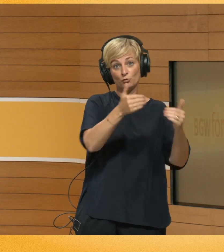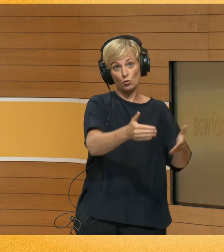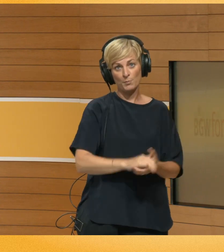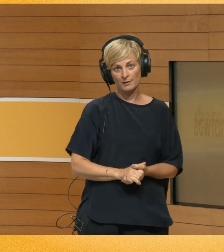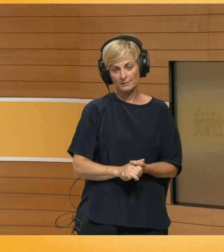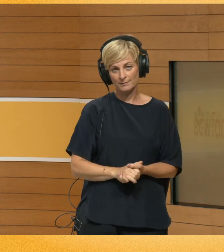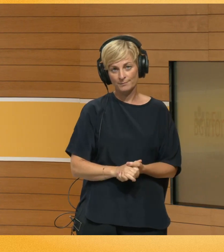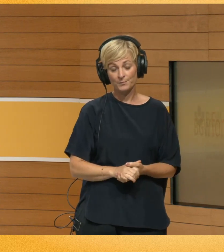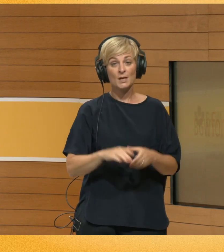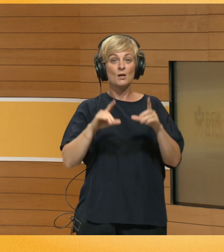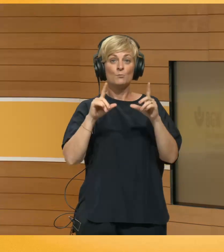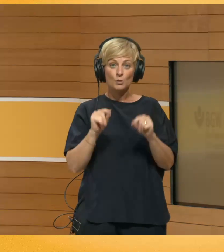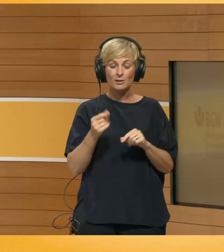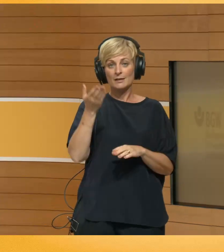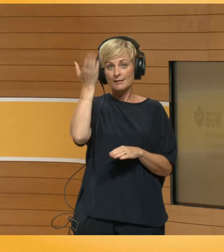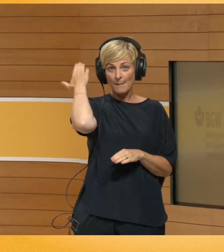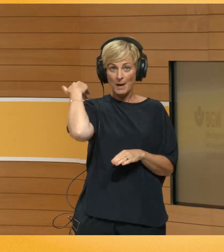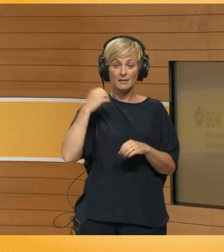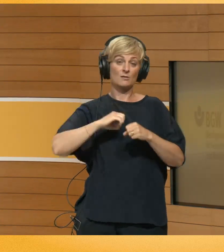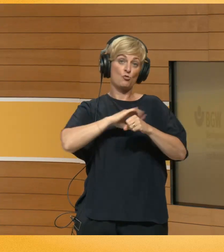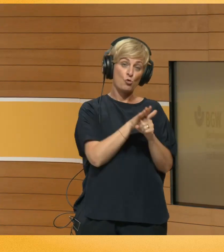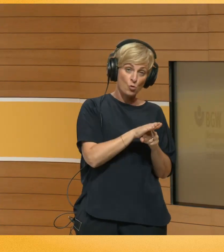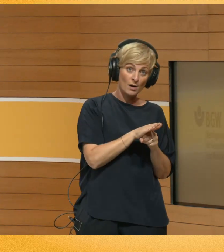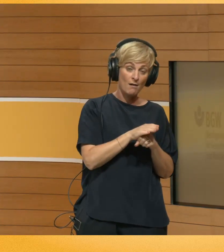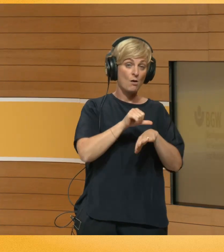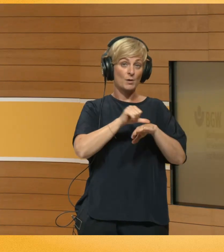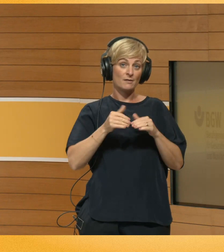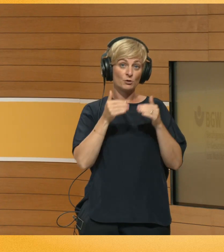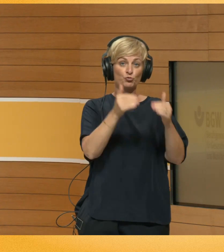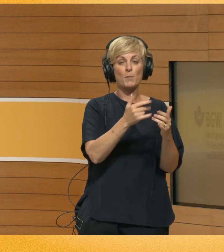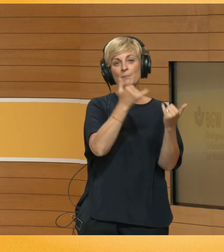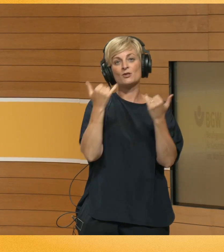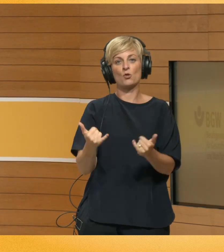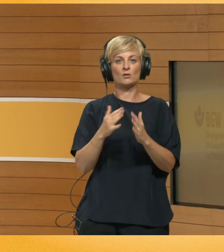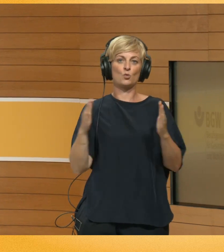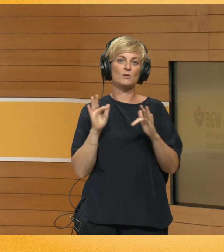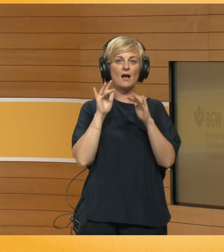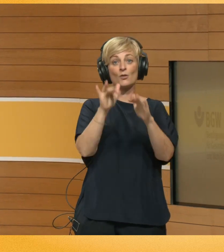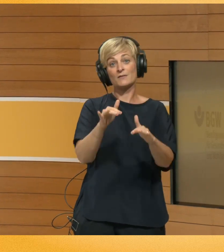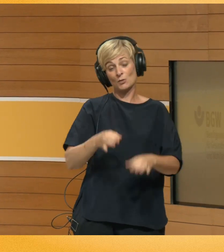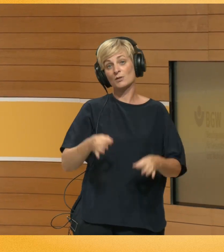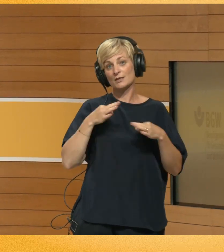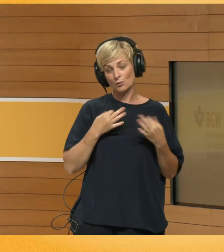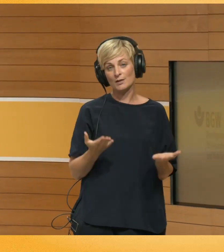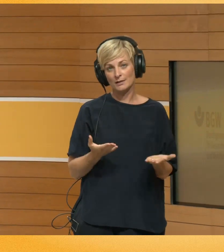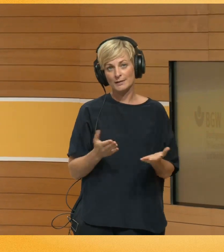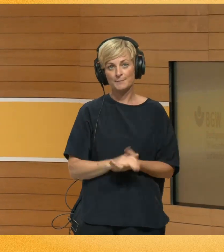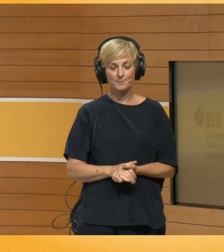health and well-being, not only in the hospital system, but the wider economic impact as well. As I mentioned,